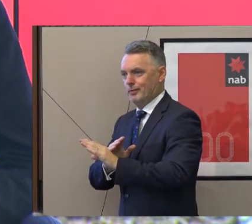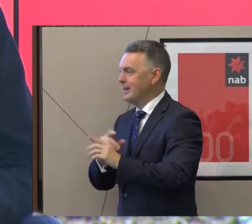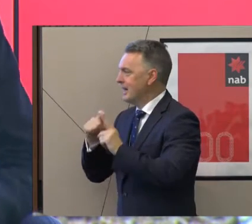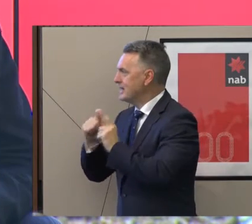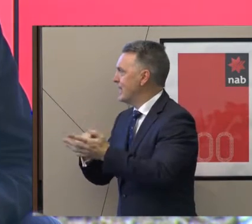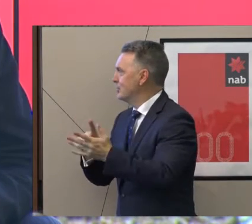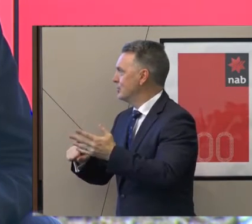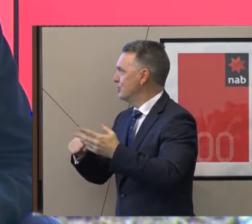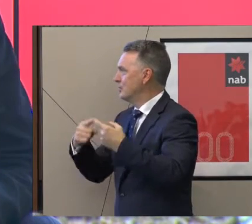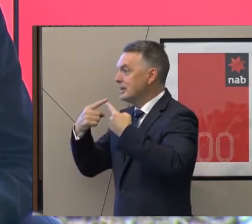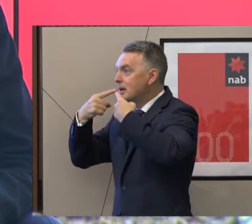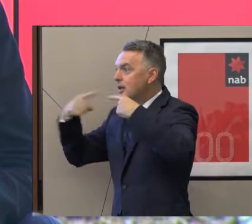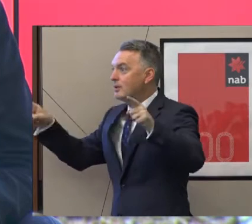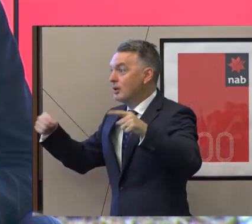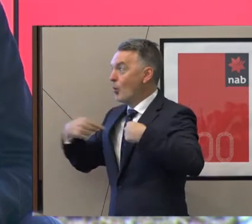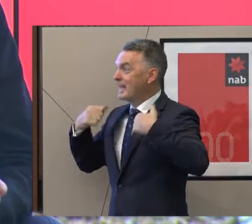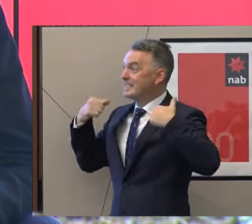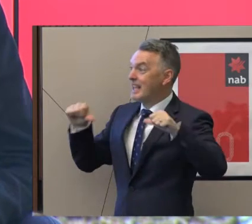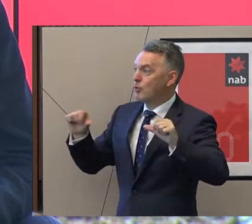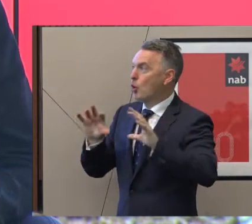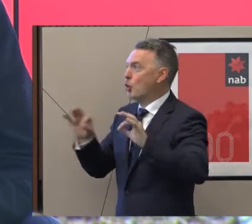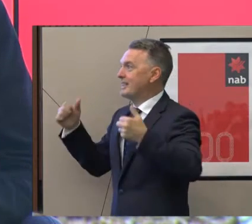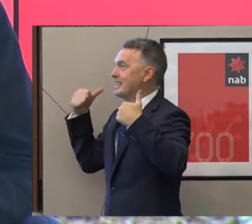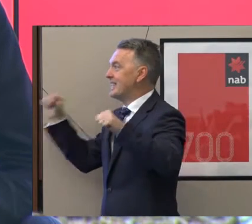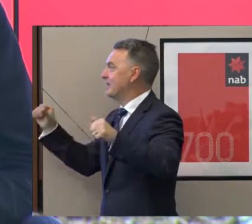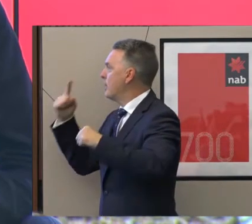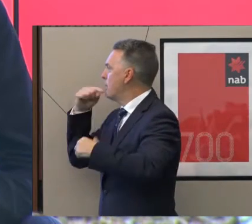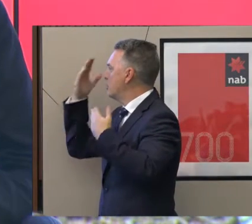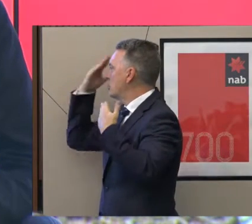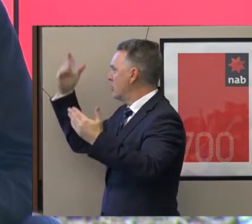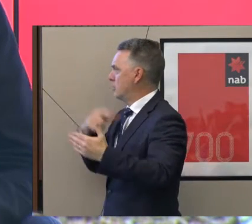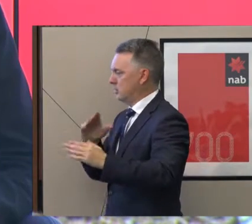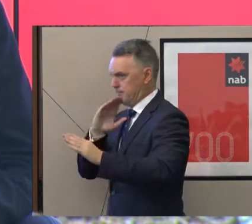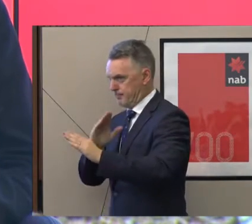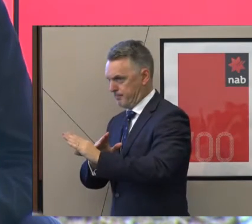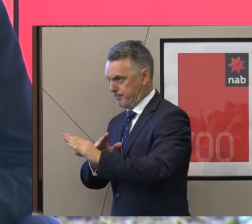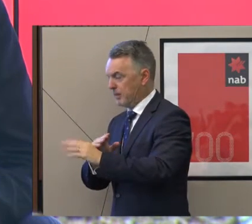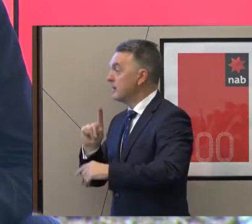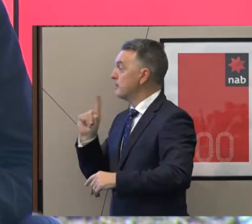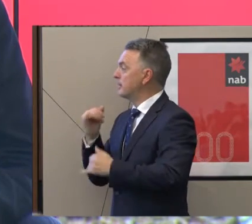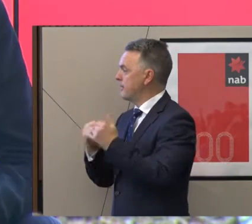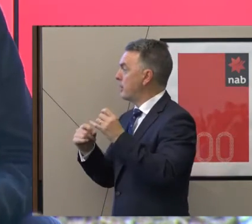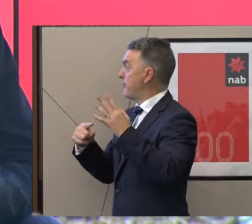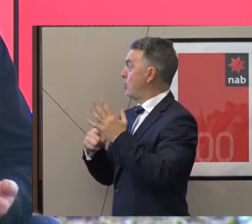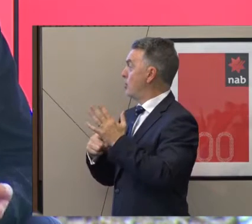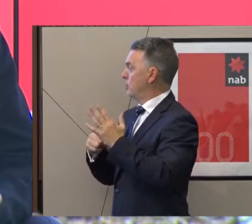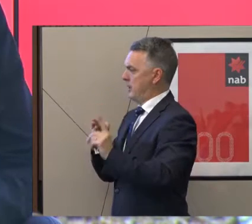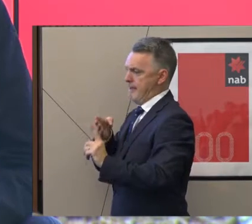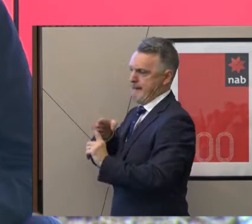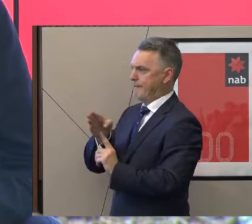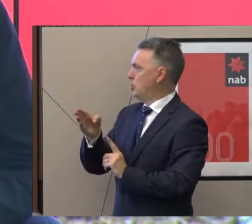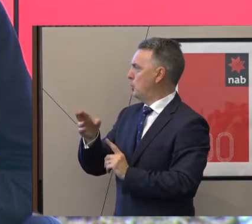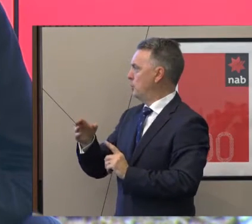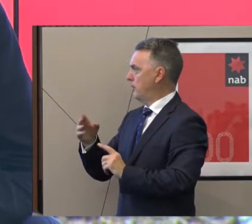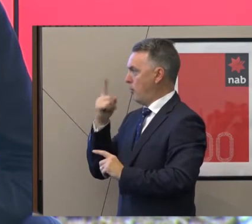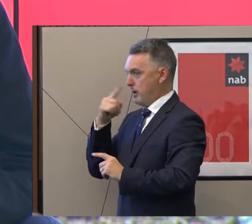how successful, I guess, all of those outcomes and services can be, but it is a really important avenue, and I constantly want to remind people